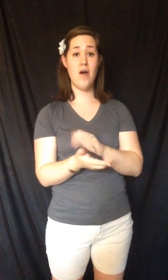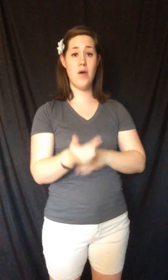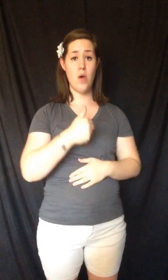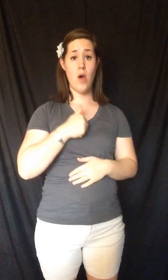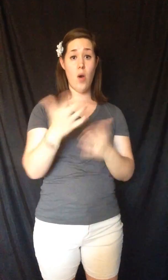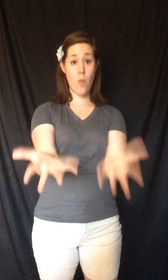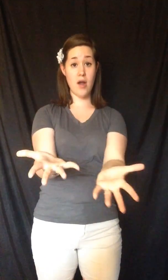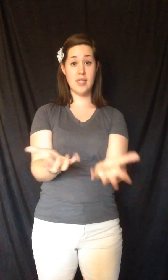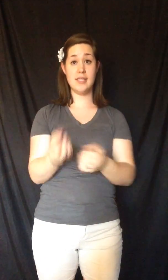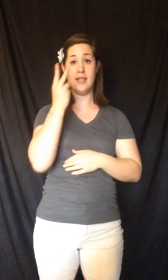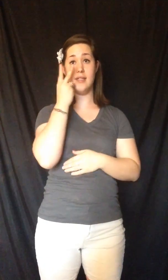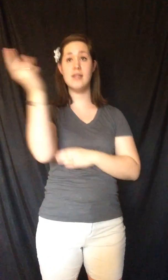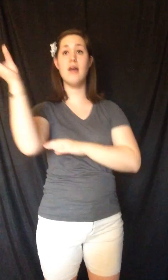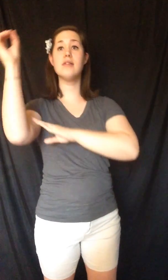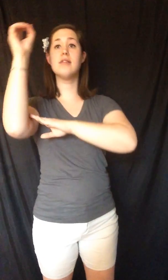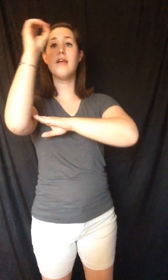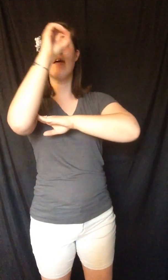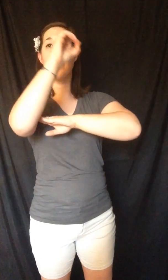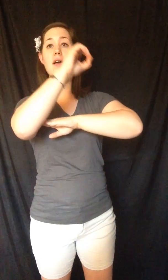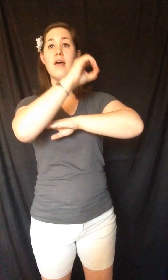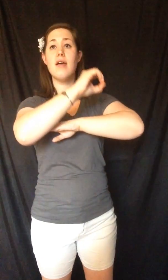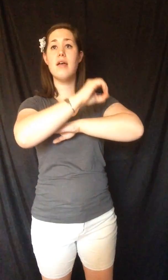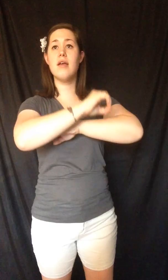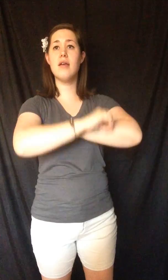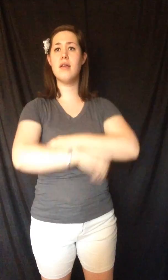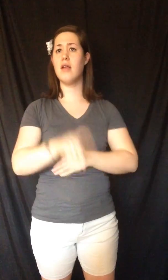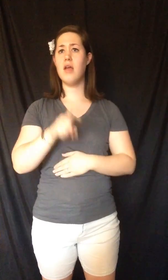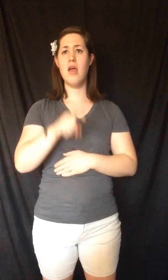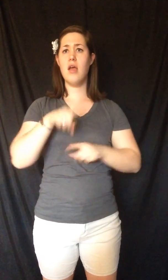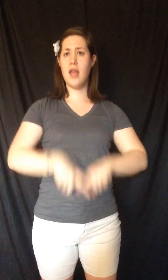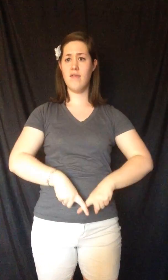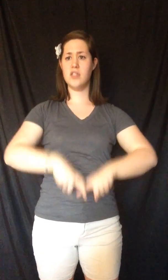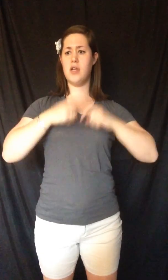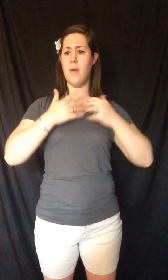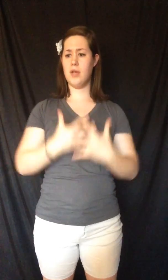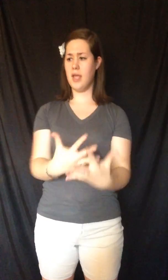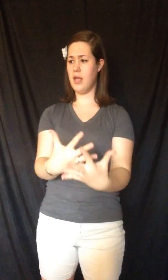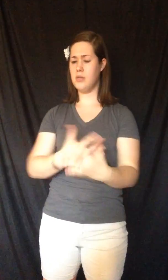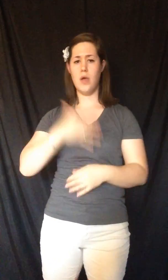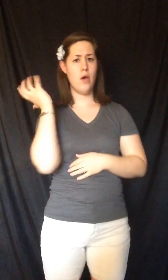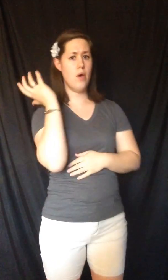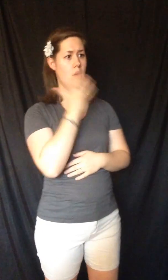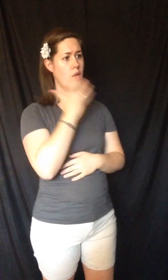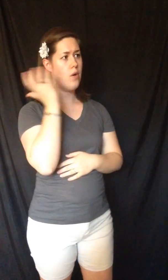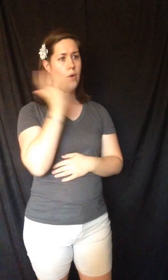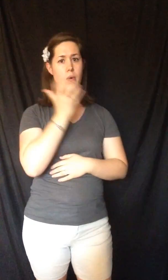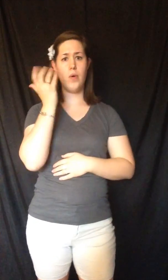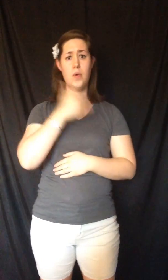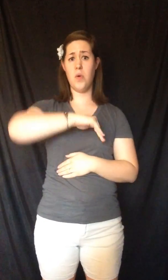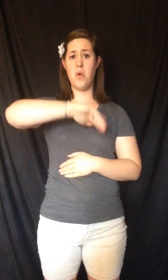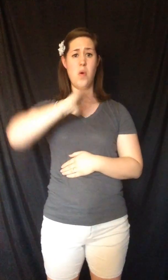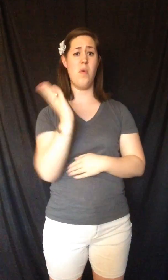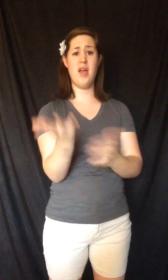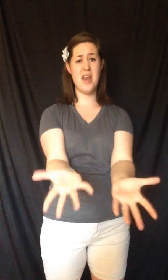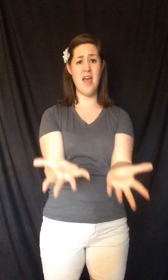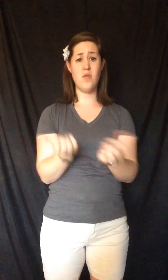I want to see a sunset and have to stop and catch my breath. Oh, I never